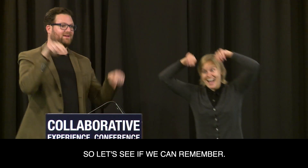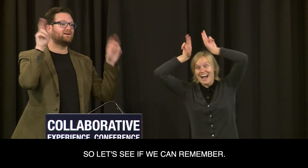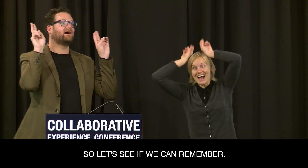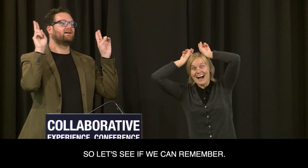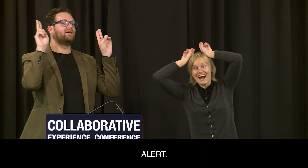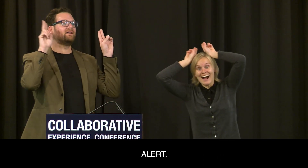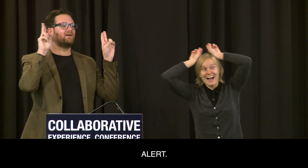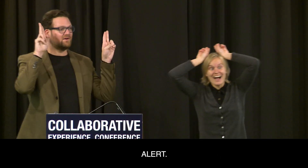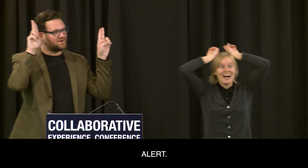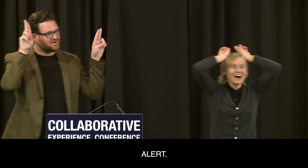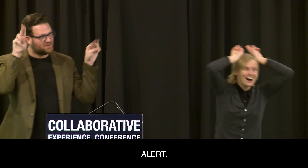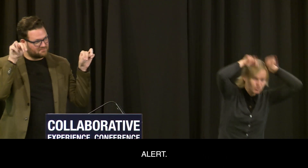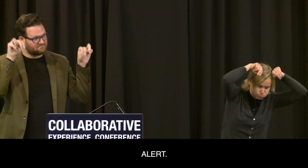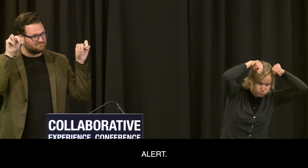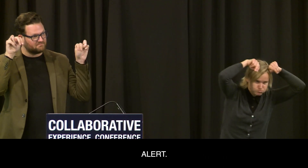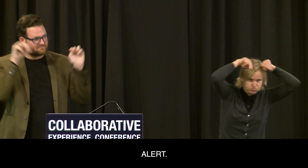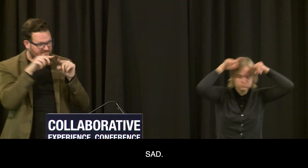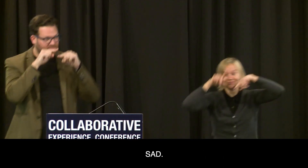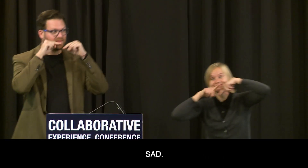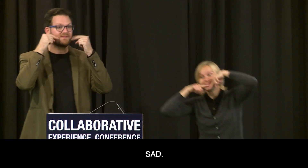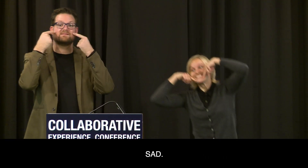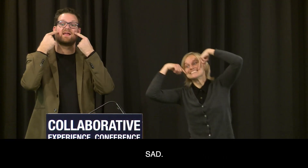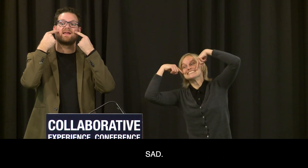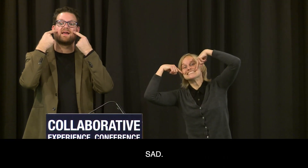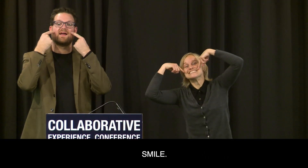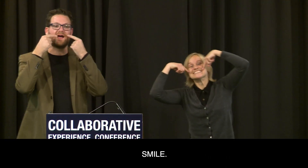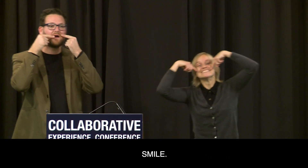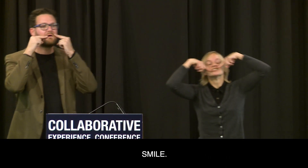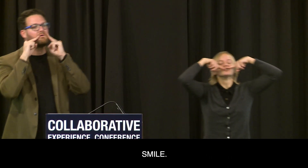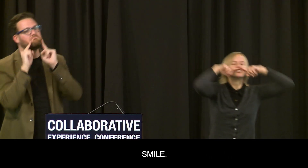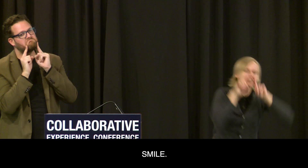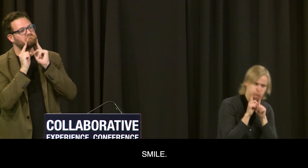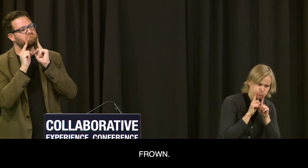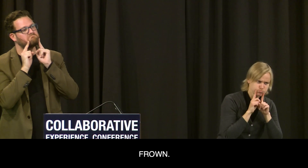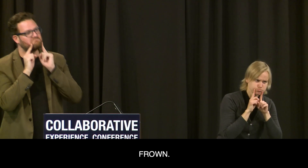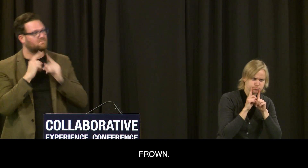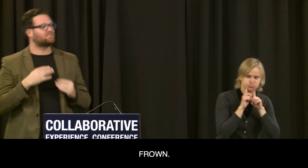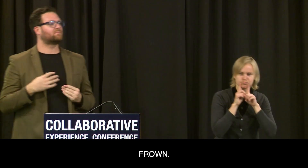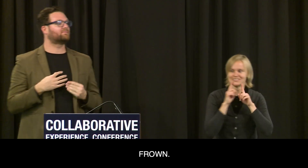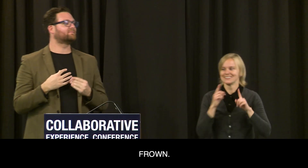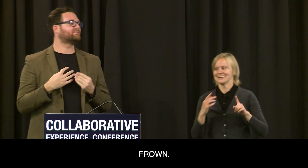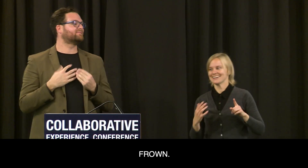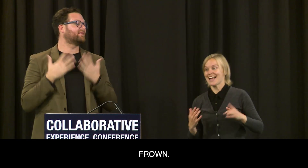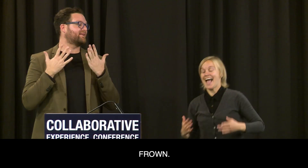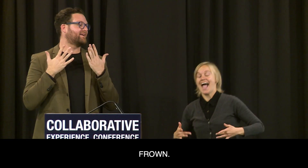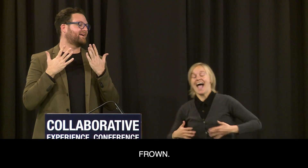remember. Alert, sad, smile, frown.